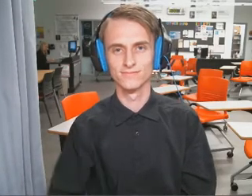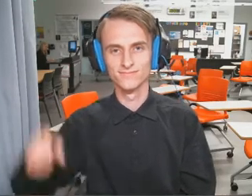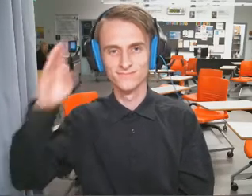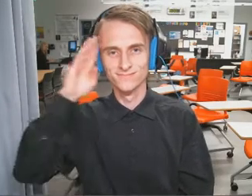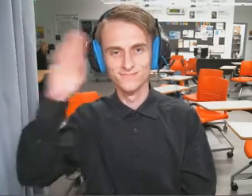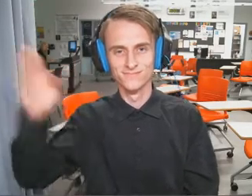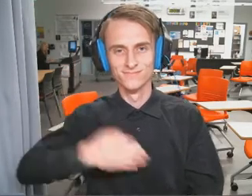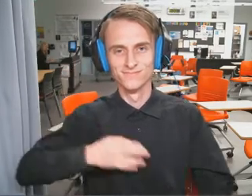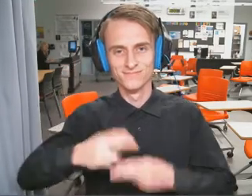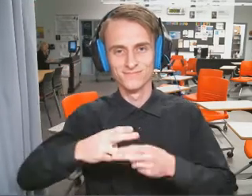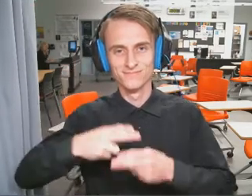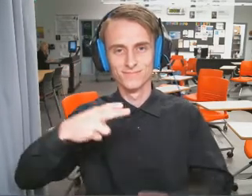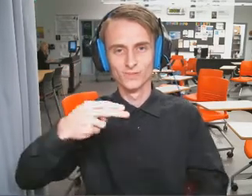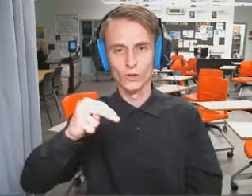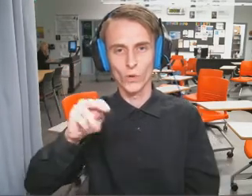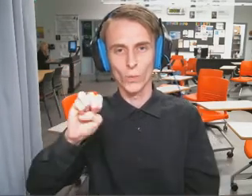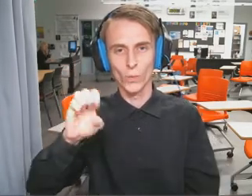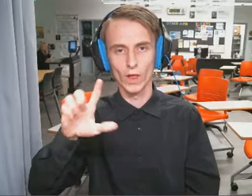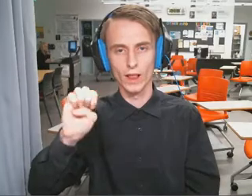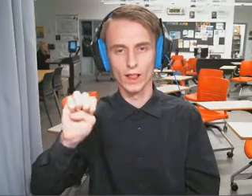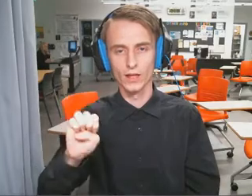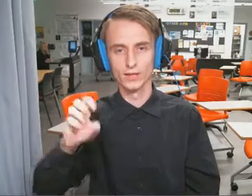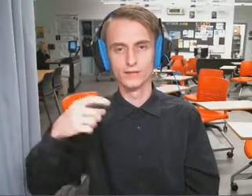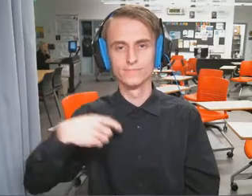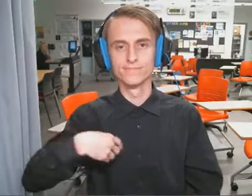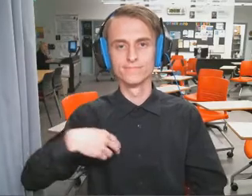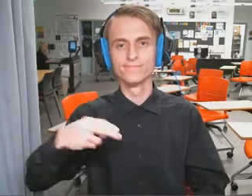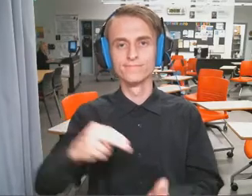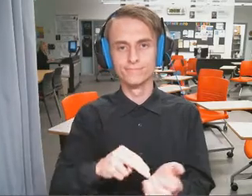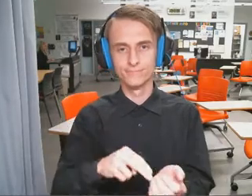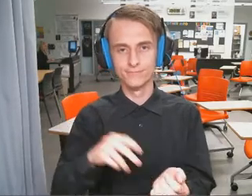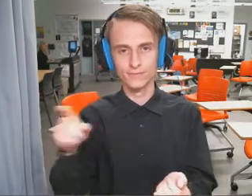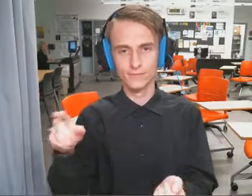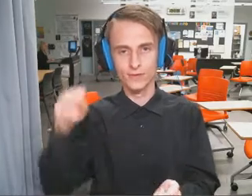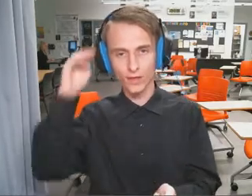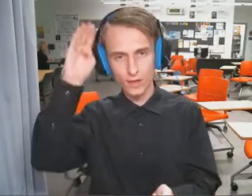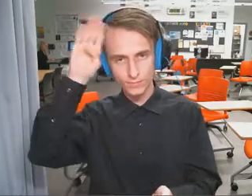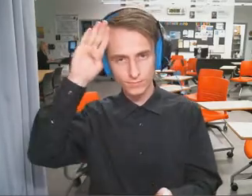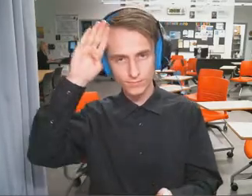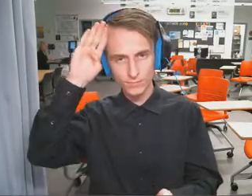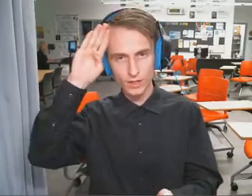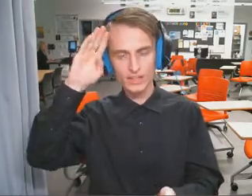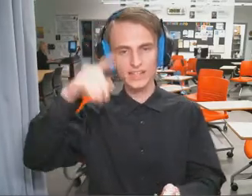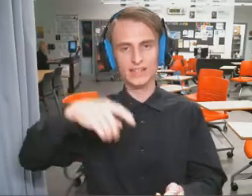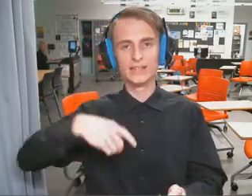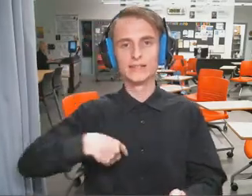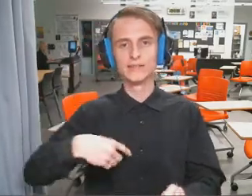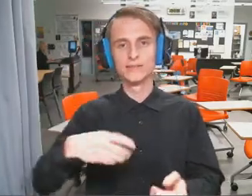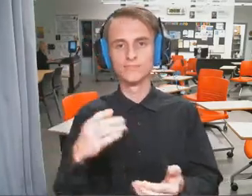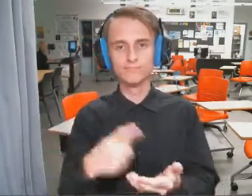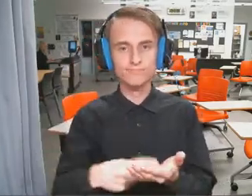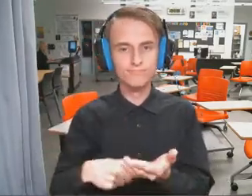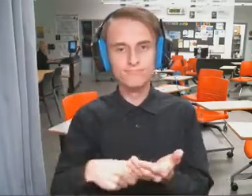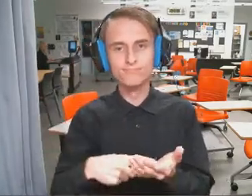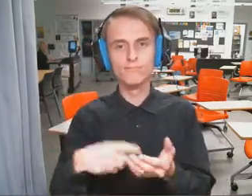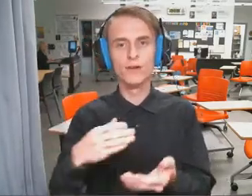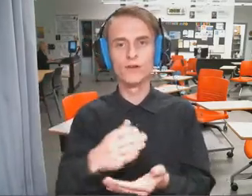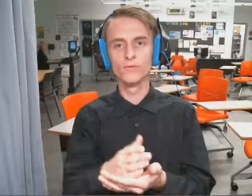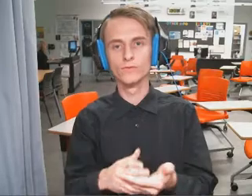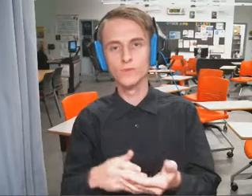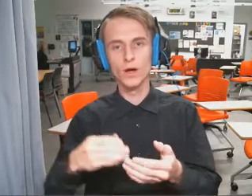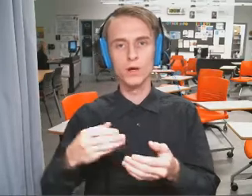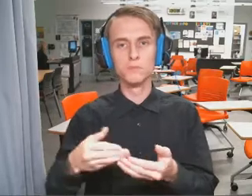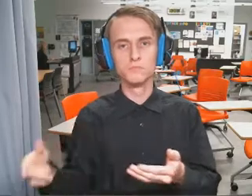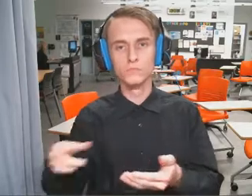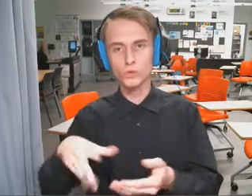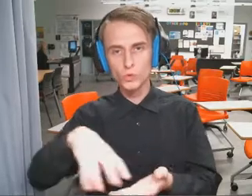Hi, my name's Noelle and I'm a nurse in the Navy, and I've come to talk to you today about a couple of things you've learned in class already. The first thing we're going to go